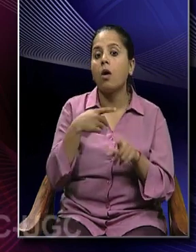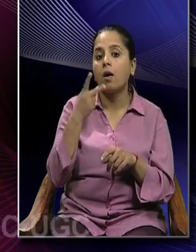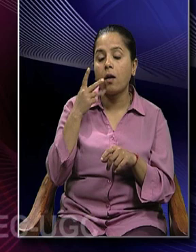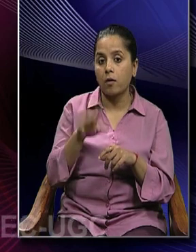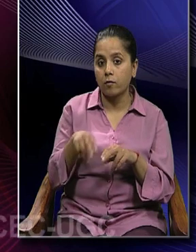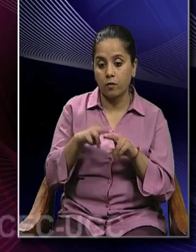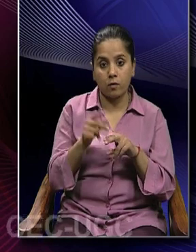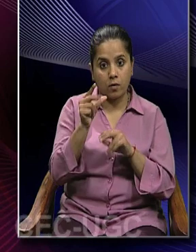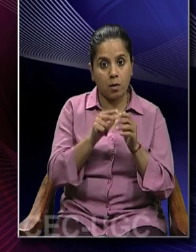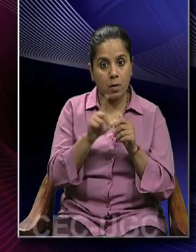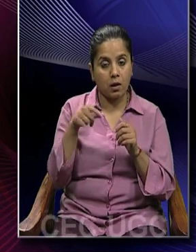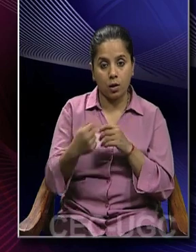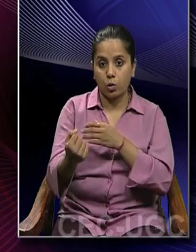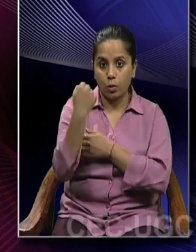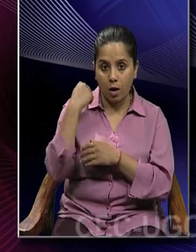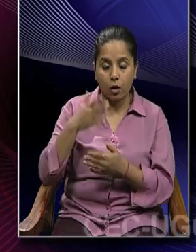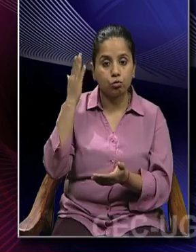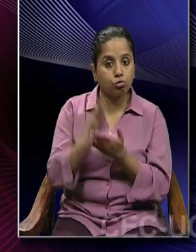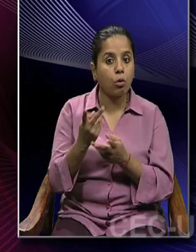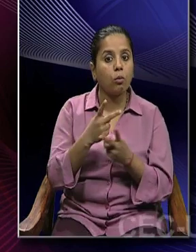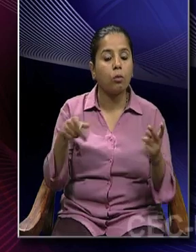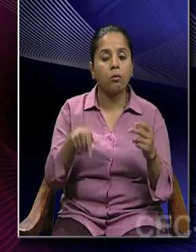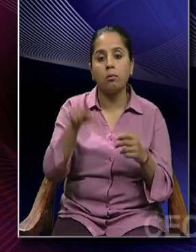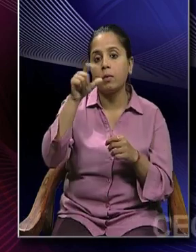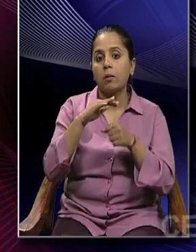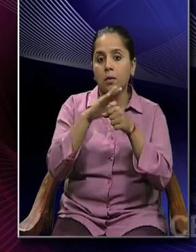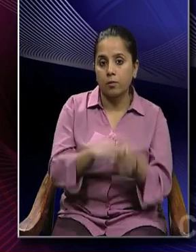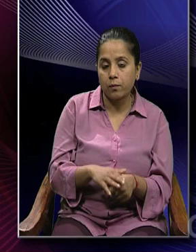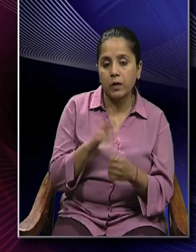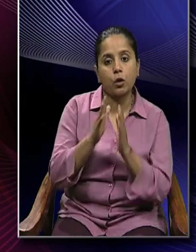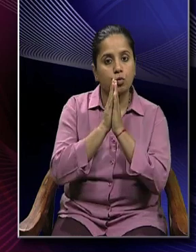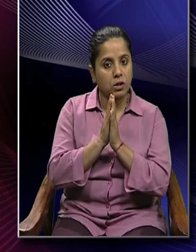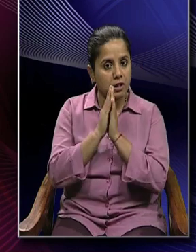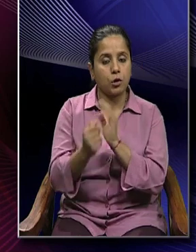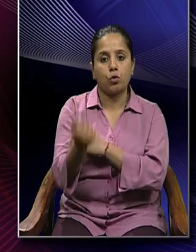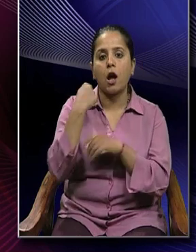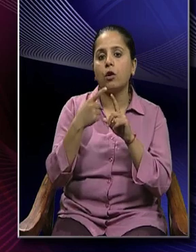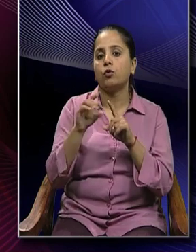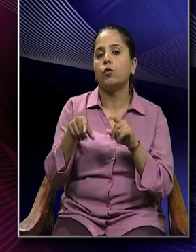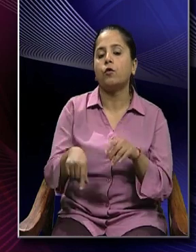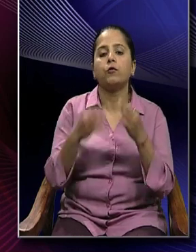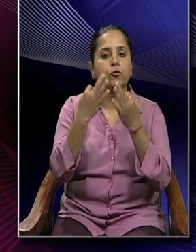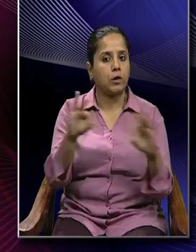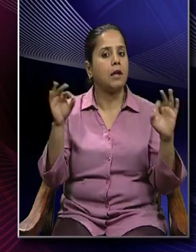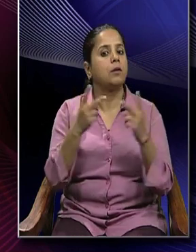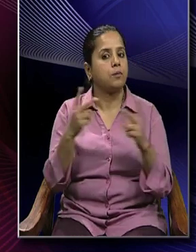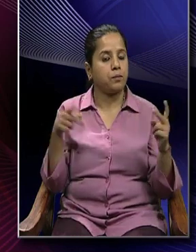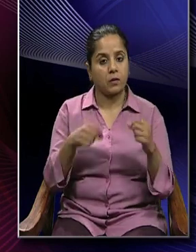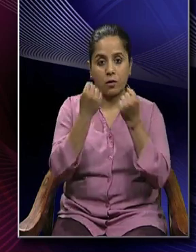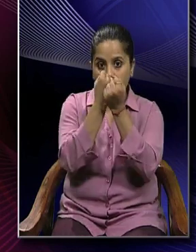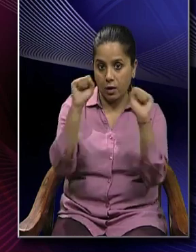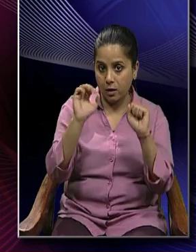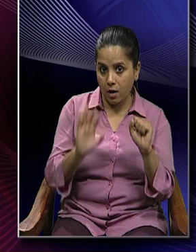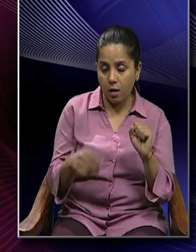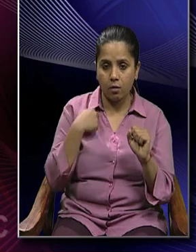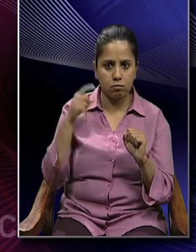fundamental rights, they include the prohibition of the discrimination on the grounds of religion and the right to freedom of religion, including the freedom of